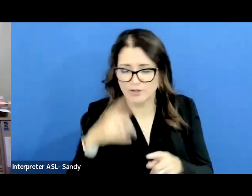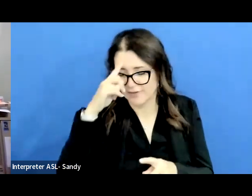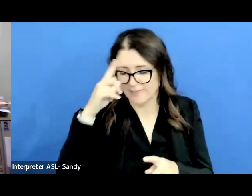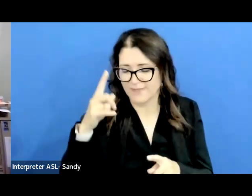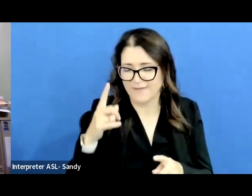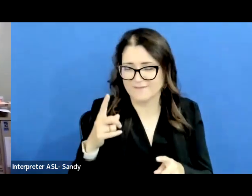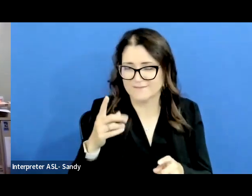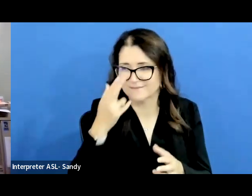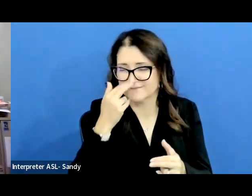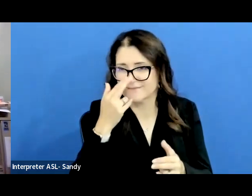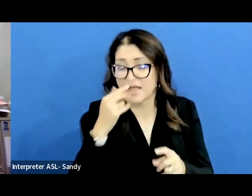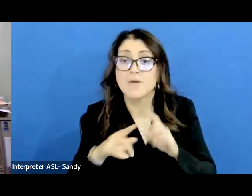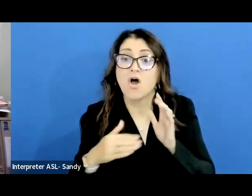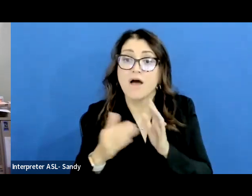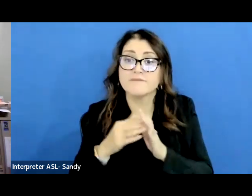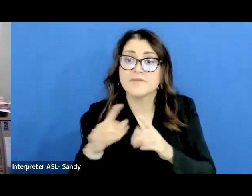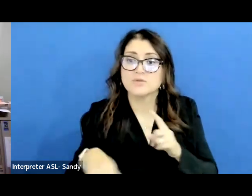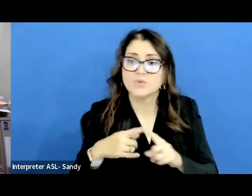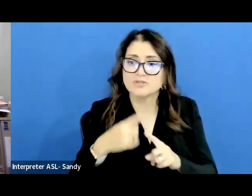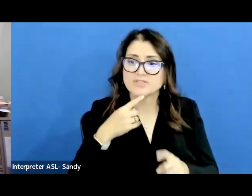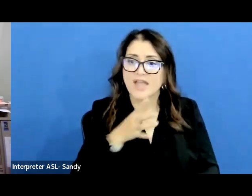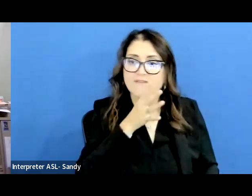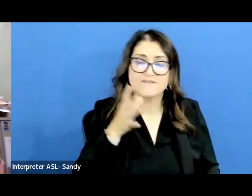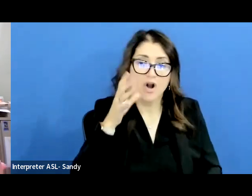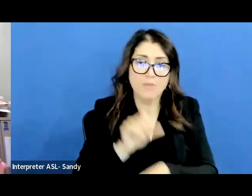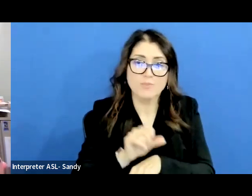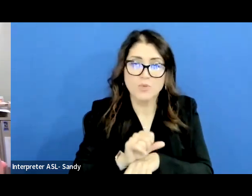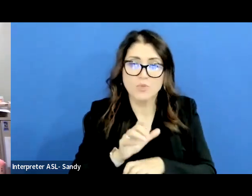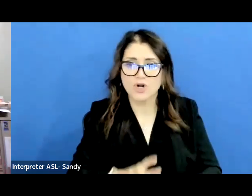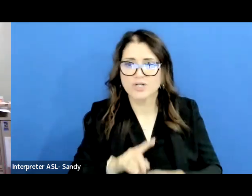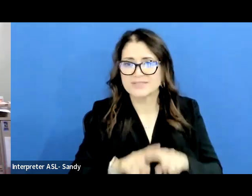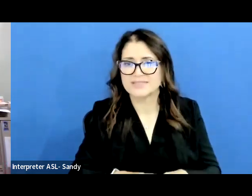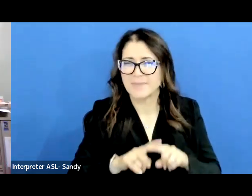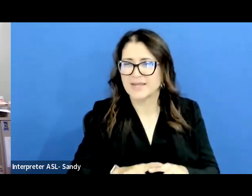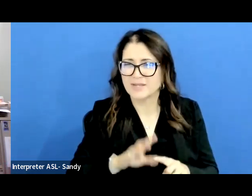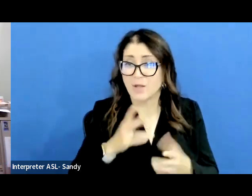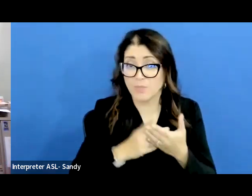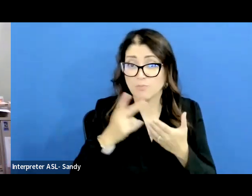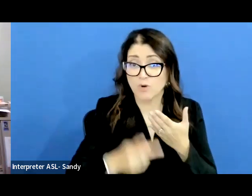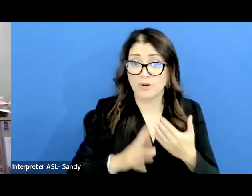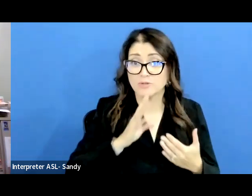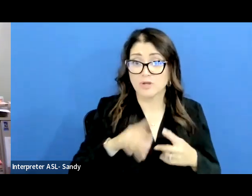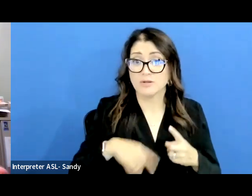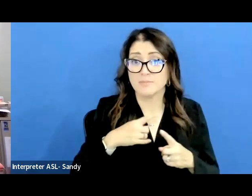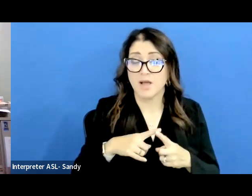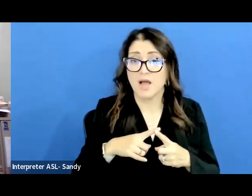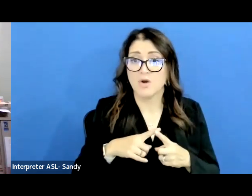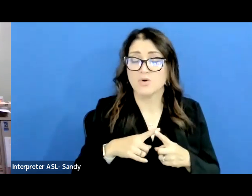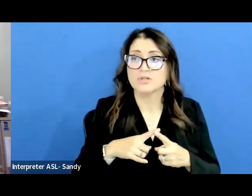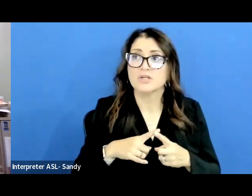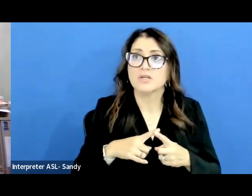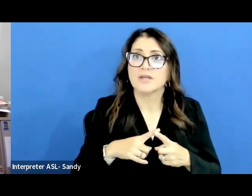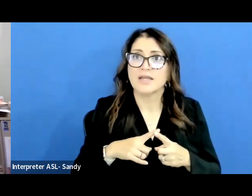times when you say farm worker, depending on what program you're talking about, is how that farm